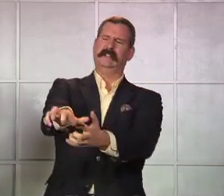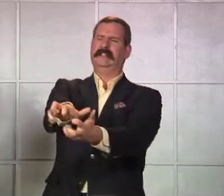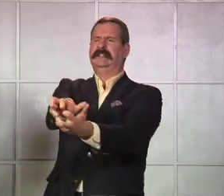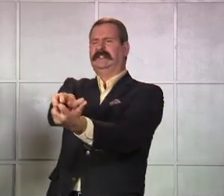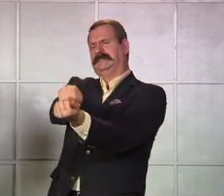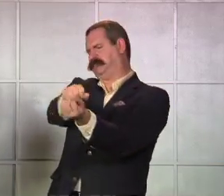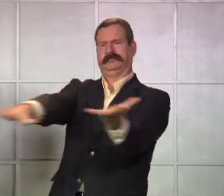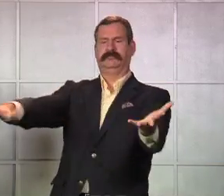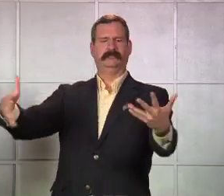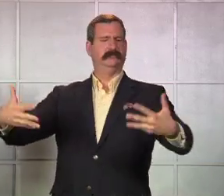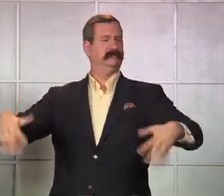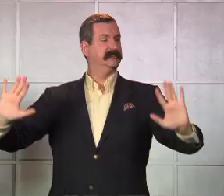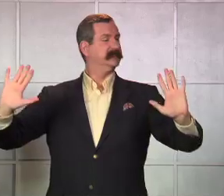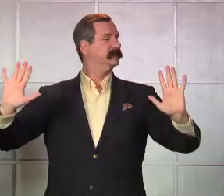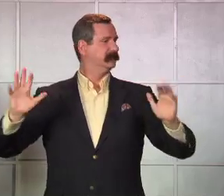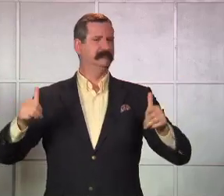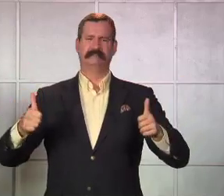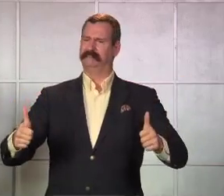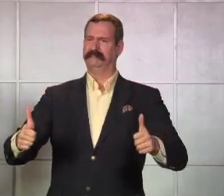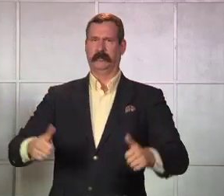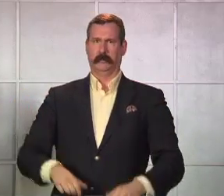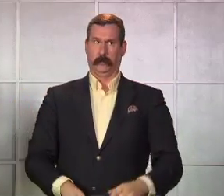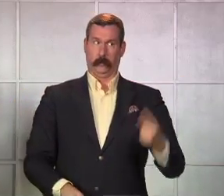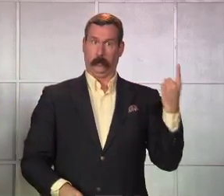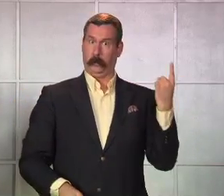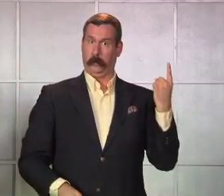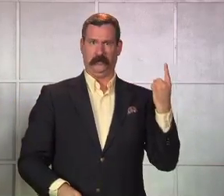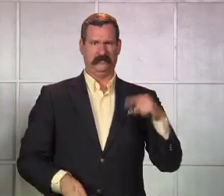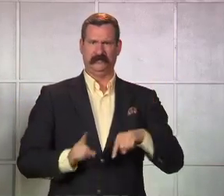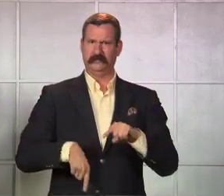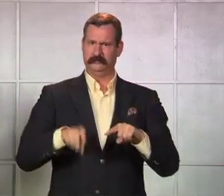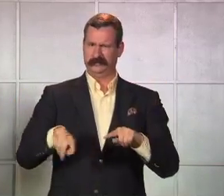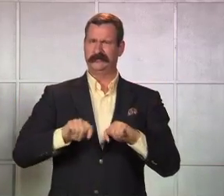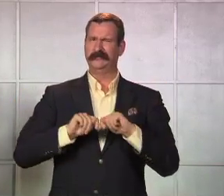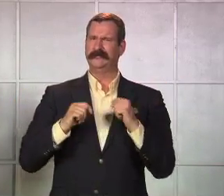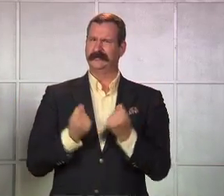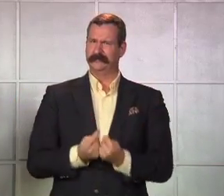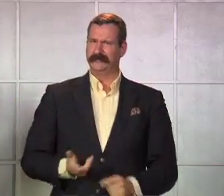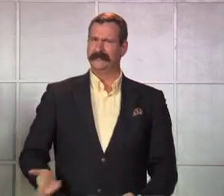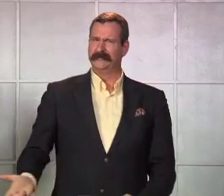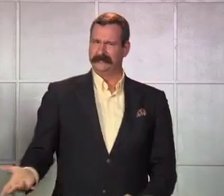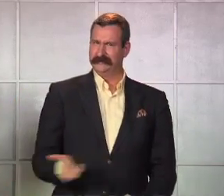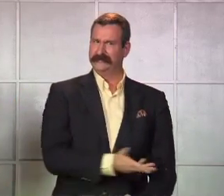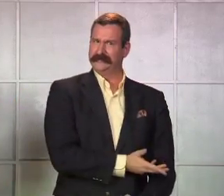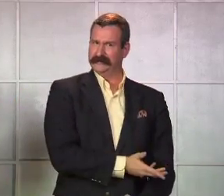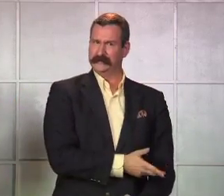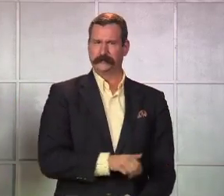Deborah's soldiers destroyed their opponents by working together as a team rather than as individuals.